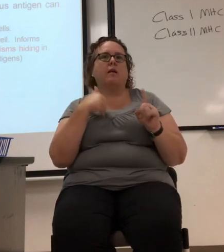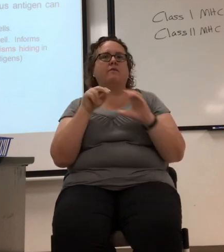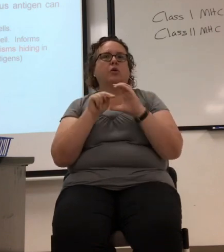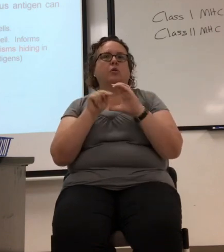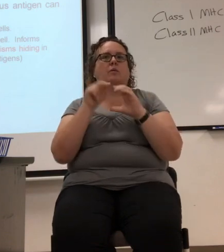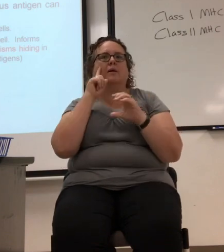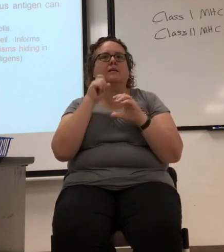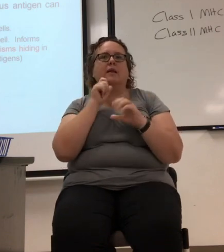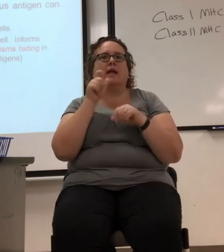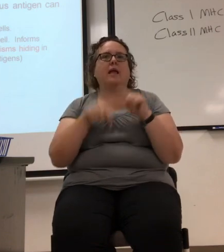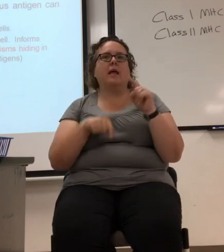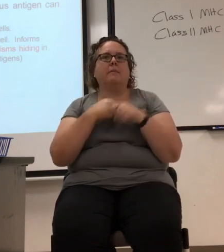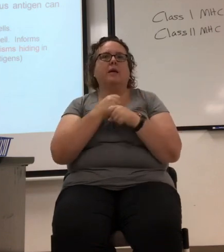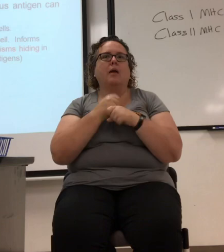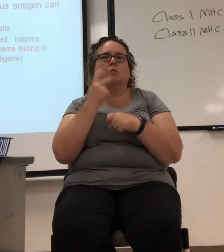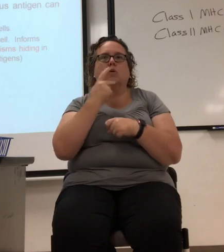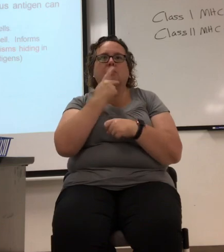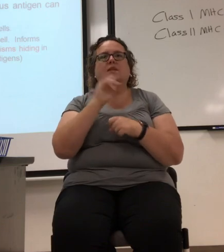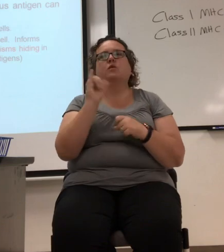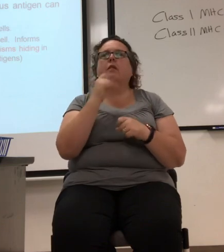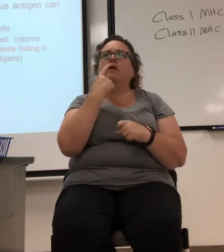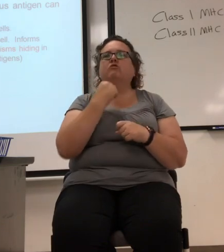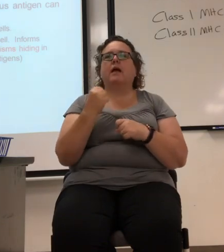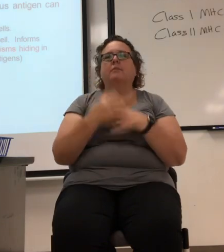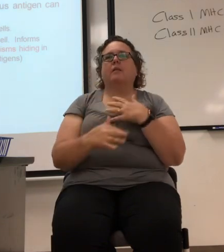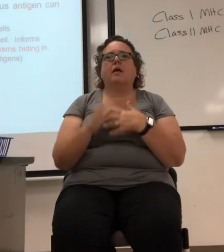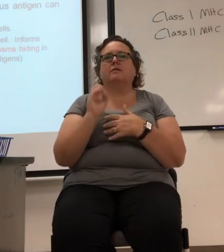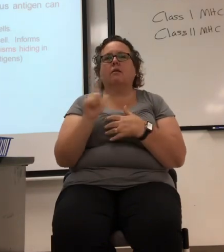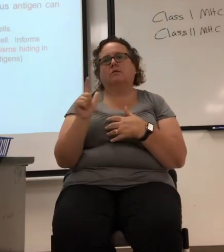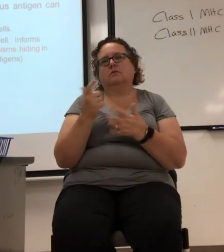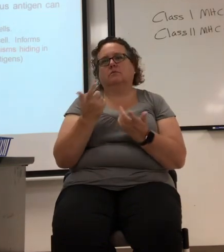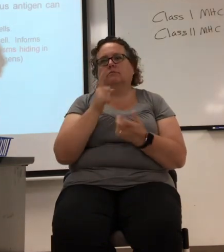make the protein, they don't have a nucleus. So that's like red blood cells.